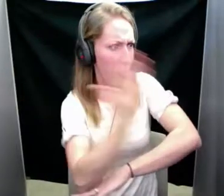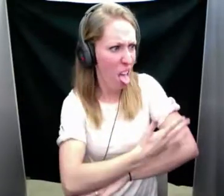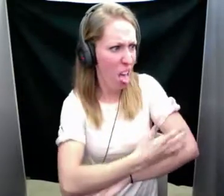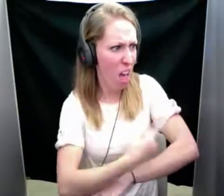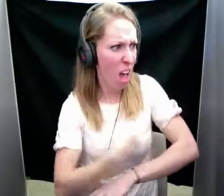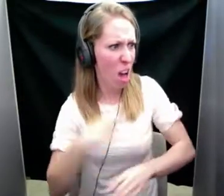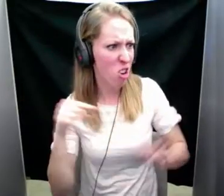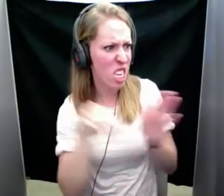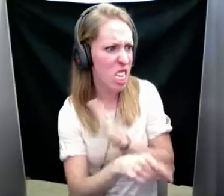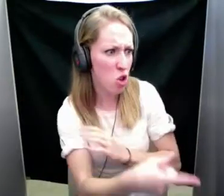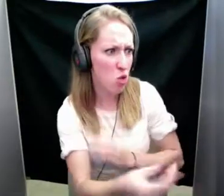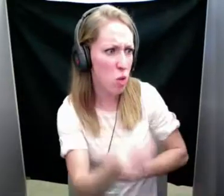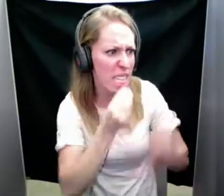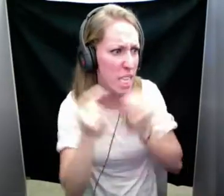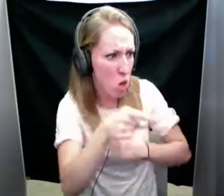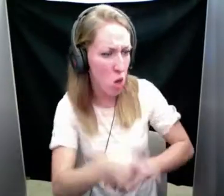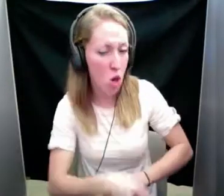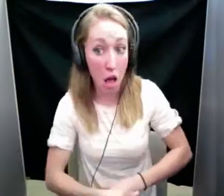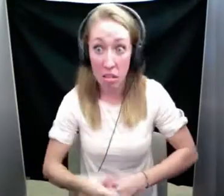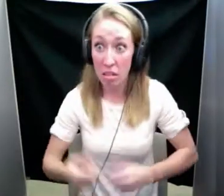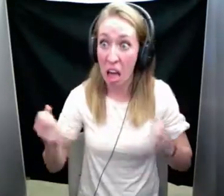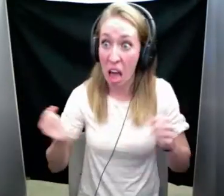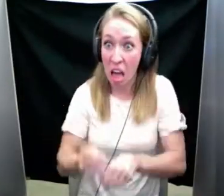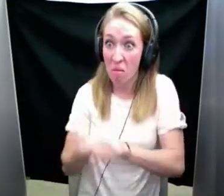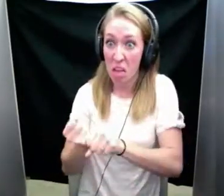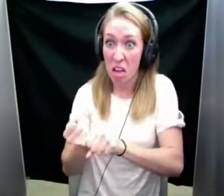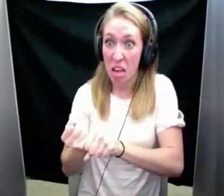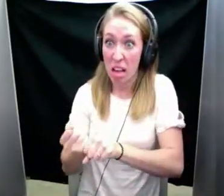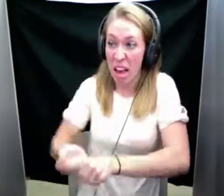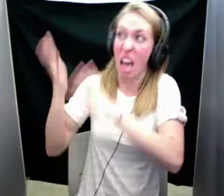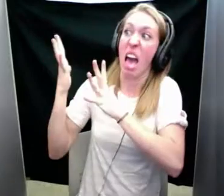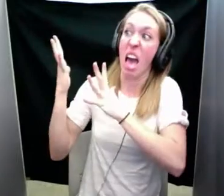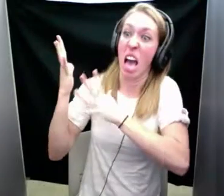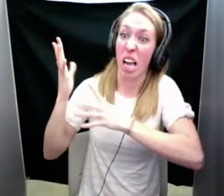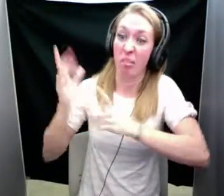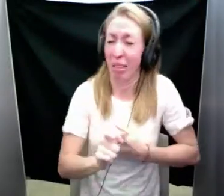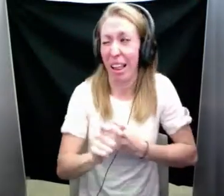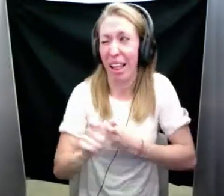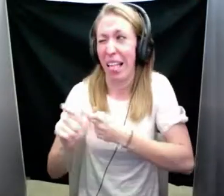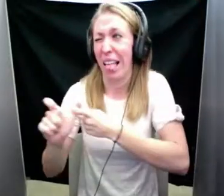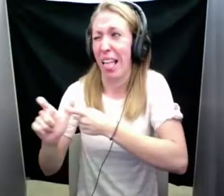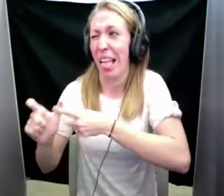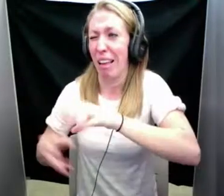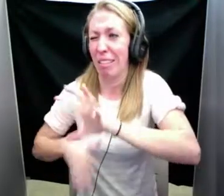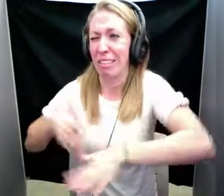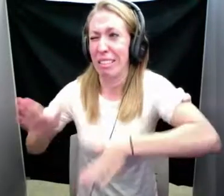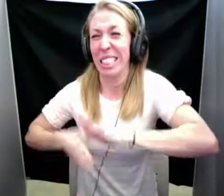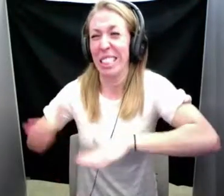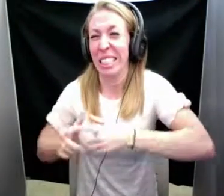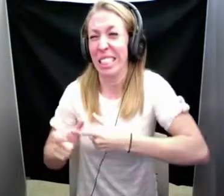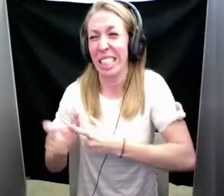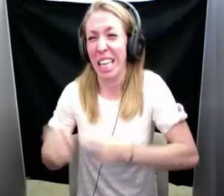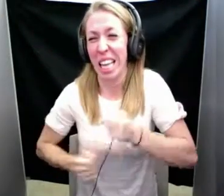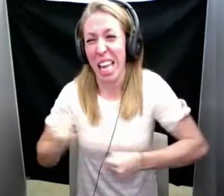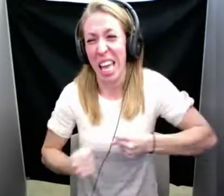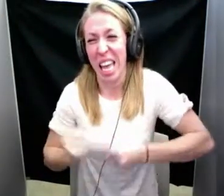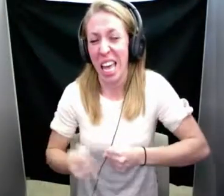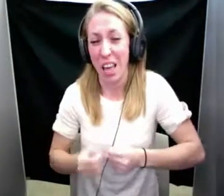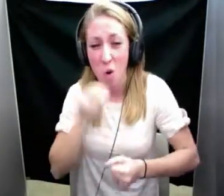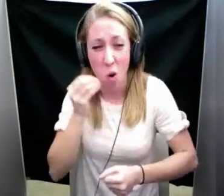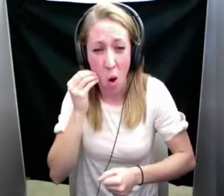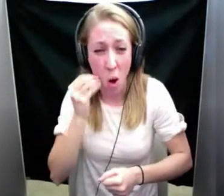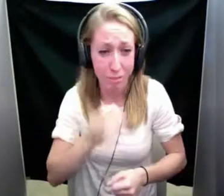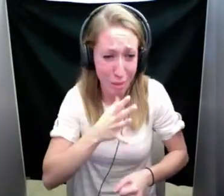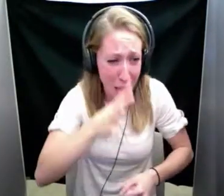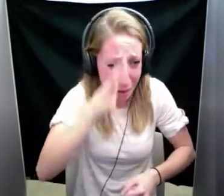you up. And the boy was so frightened, he flung his axe aside. He ran home as fast as he could, and he got home. He was sweating and panting, going, Mom, Dad,